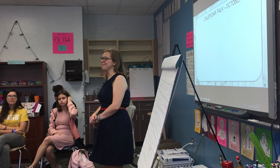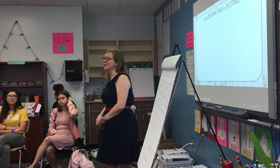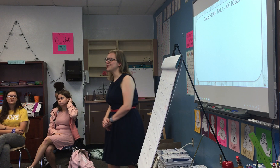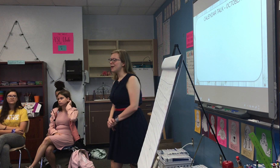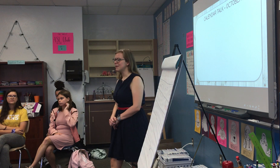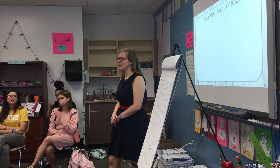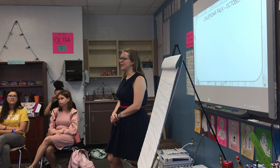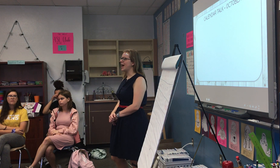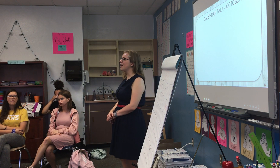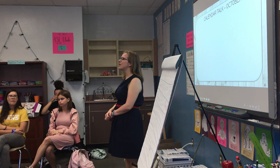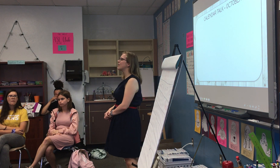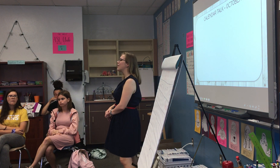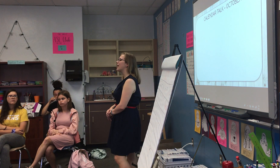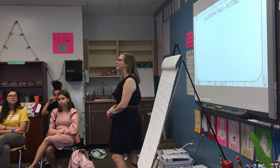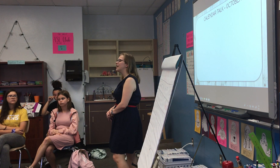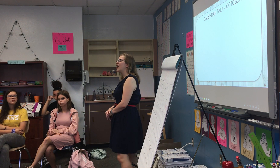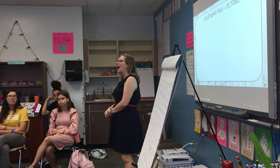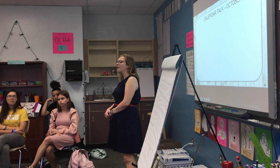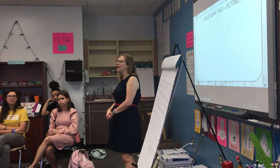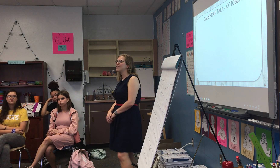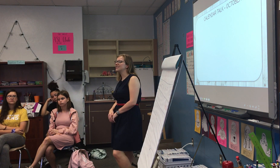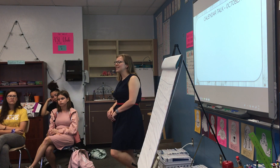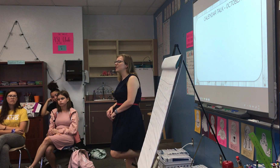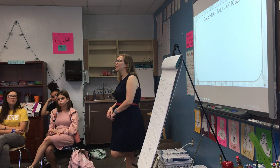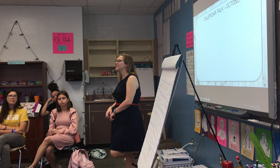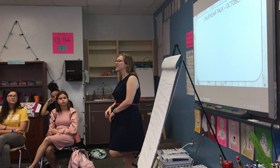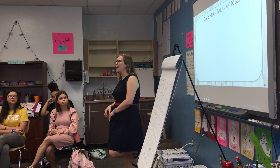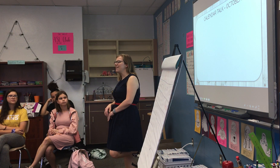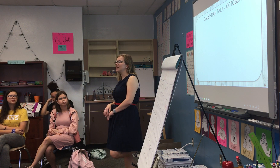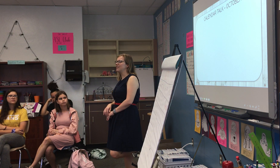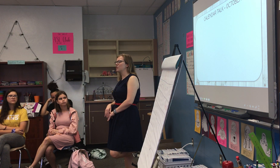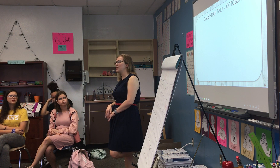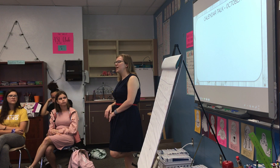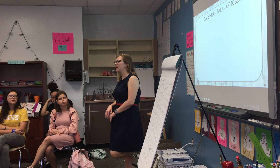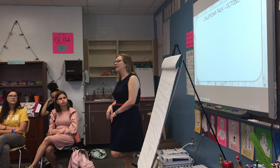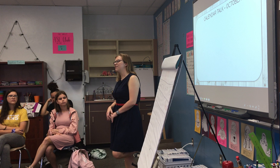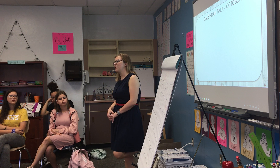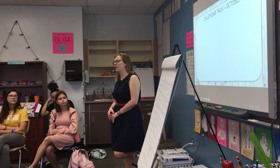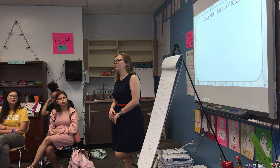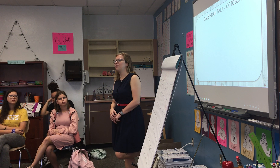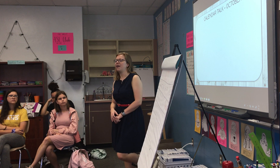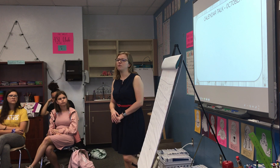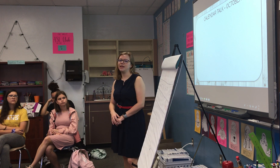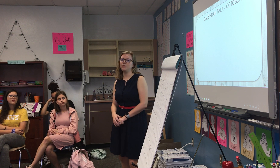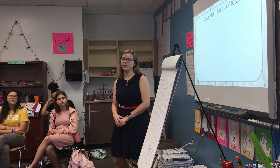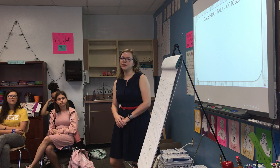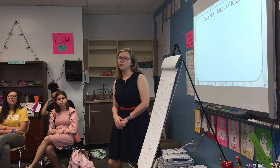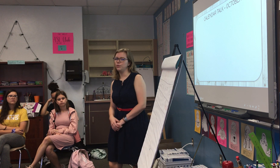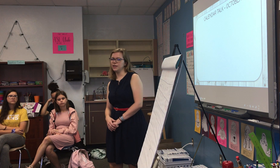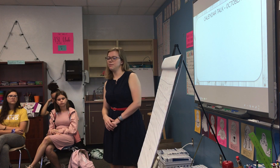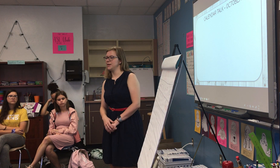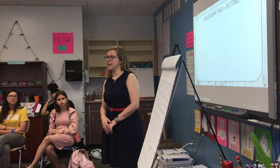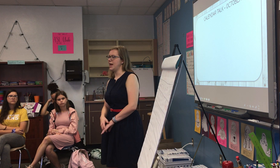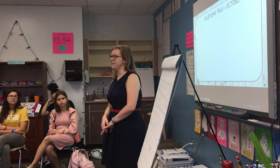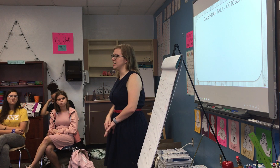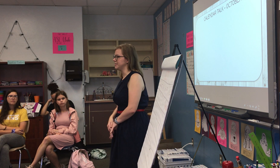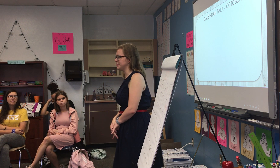They're not my favorite. I would rather have Skittles every day of the week if they weren't bad for me and would give me candies.